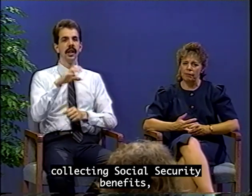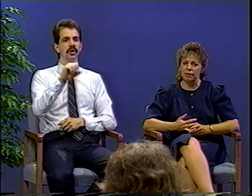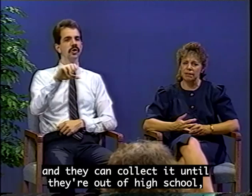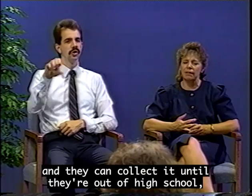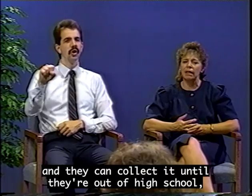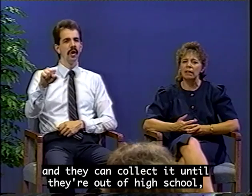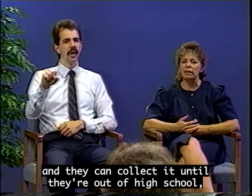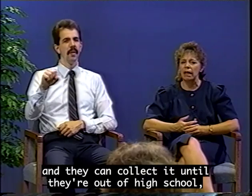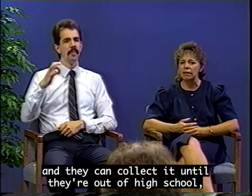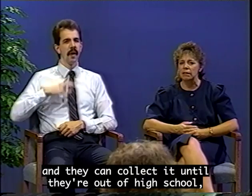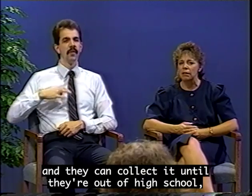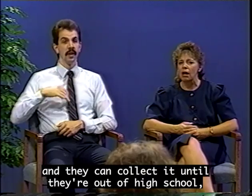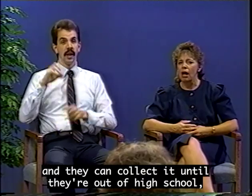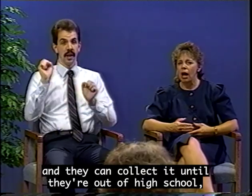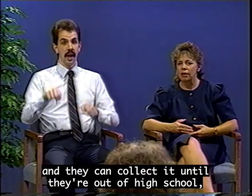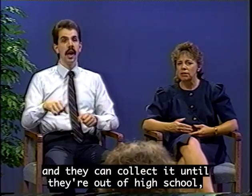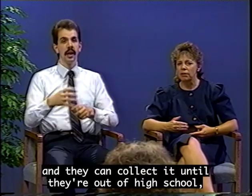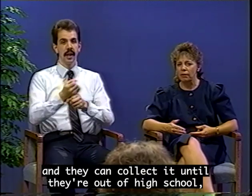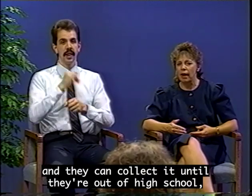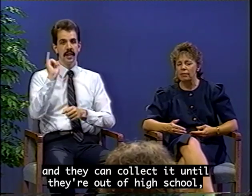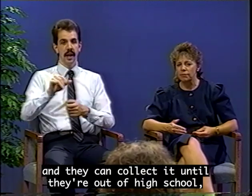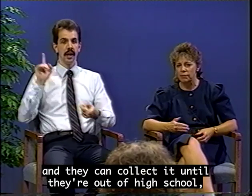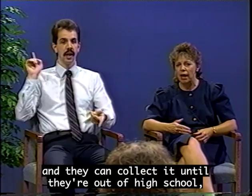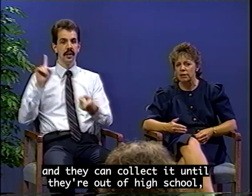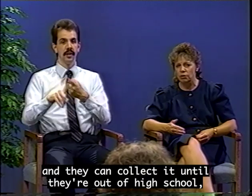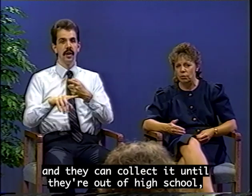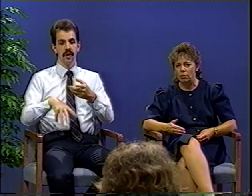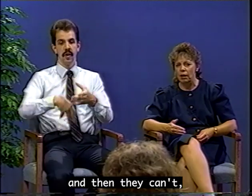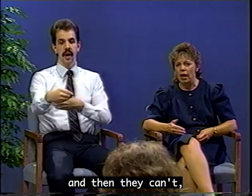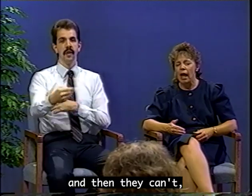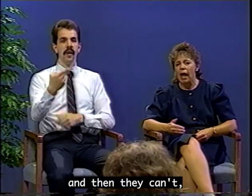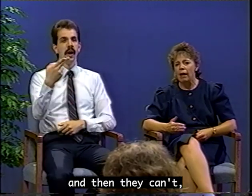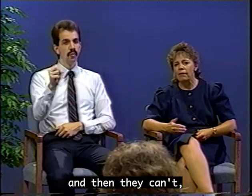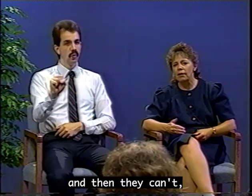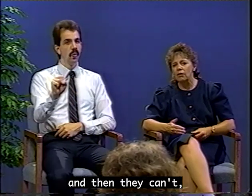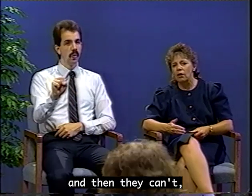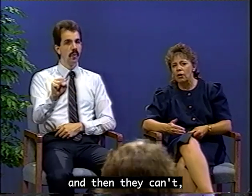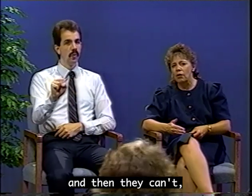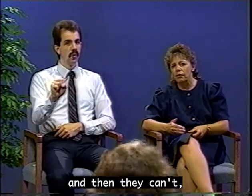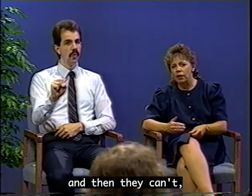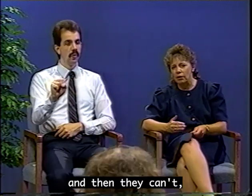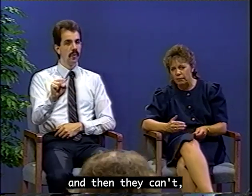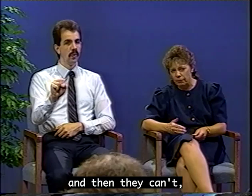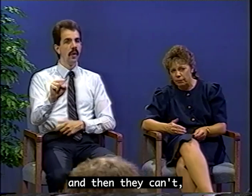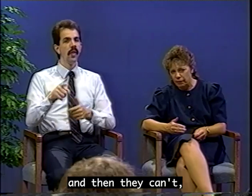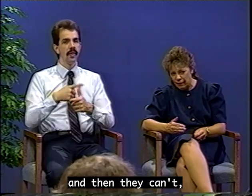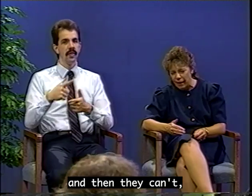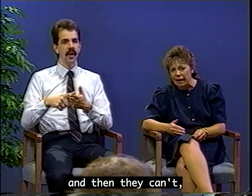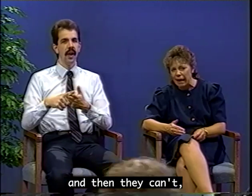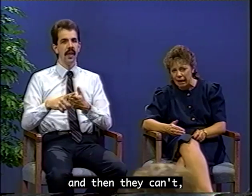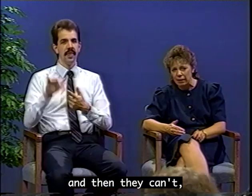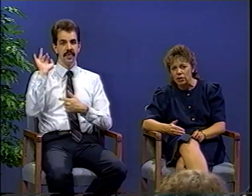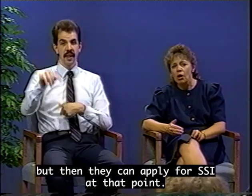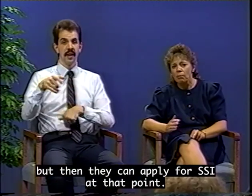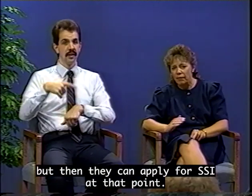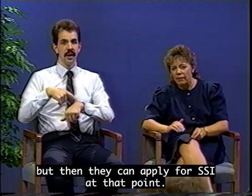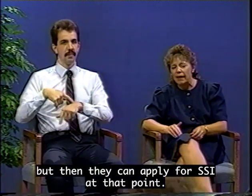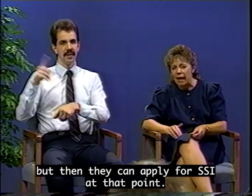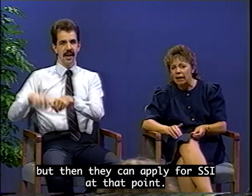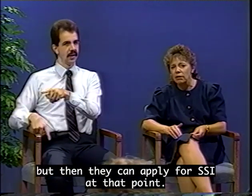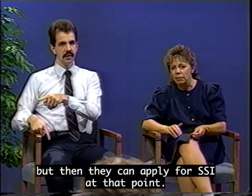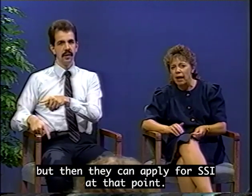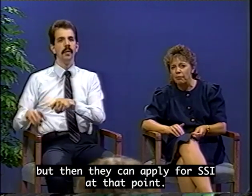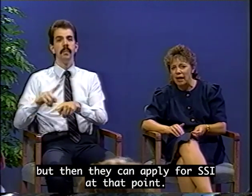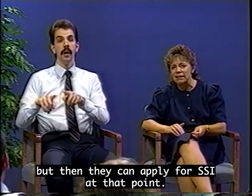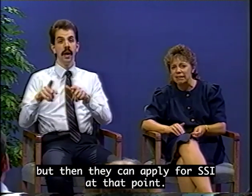Security benefits, and they can collect it until they're out of high school. And then they can't. But then